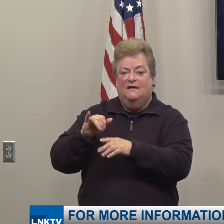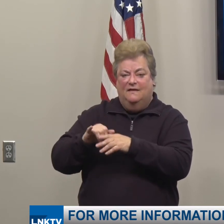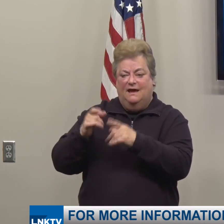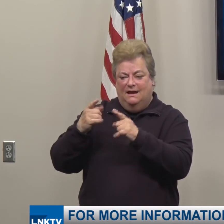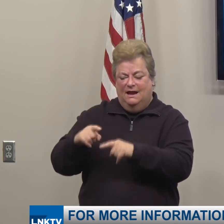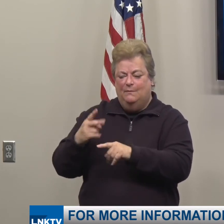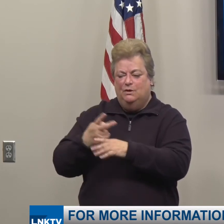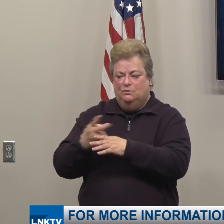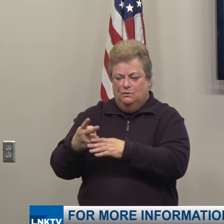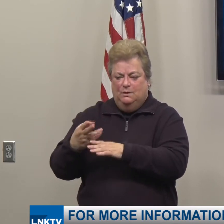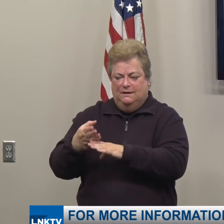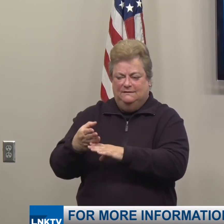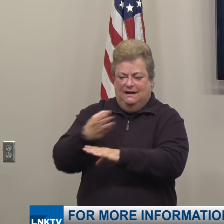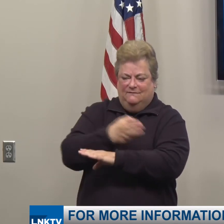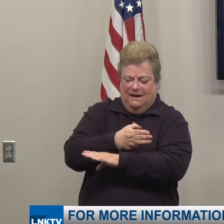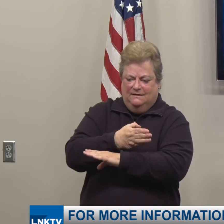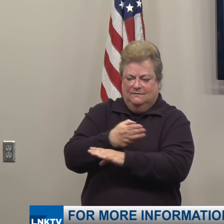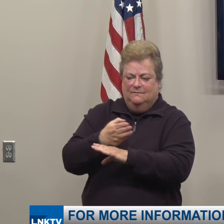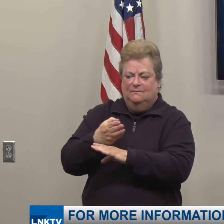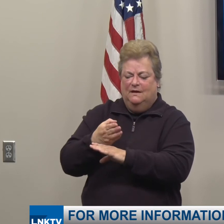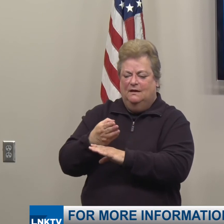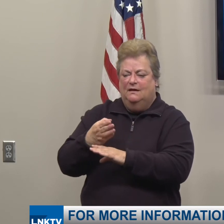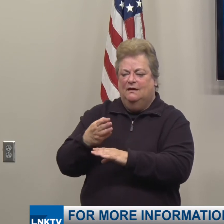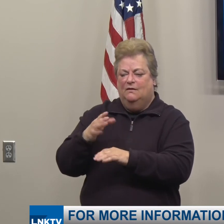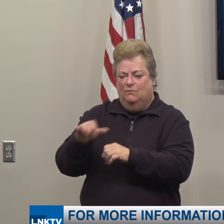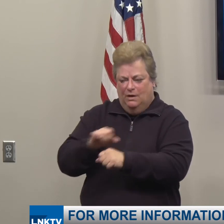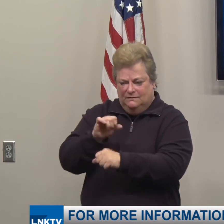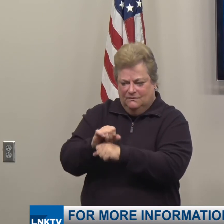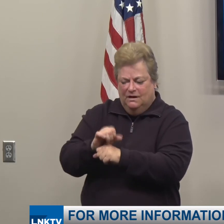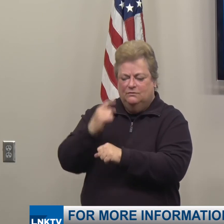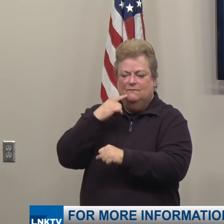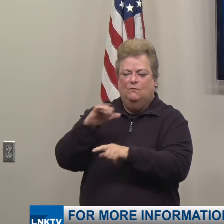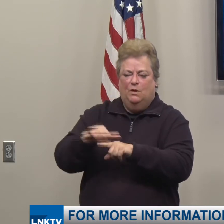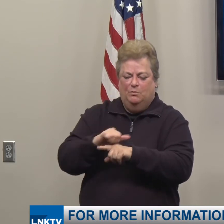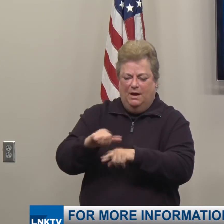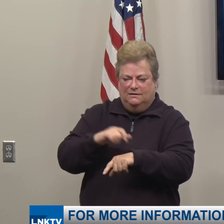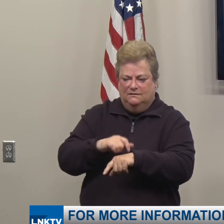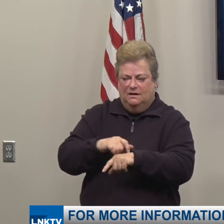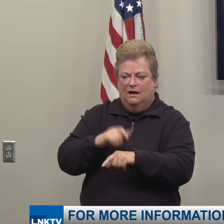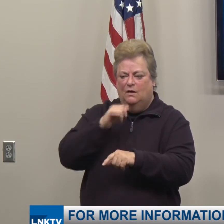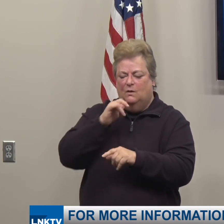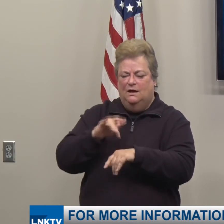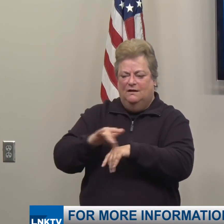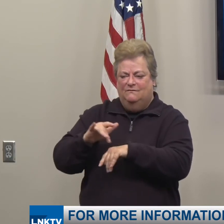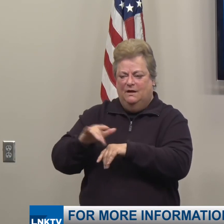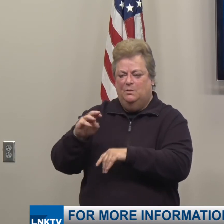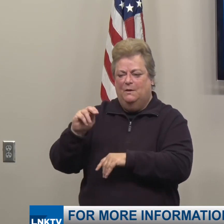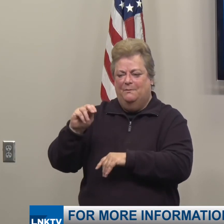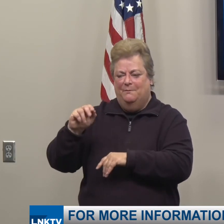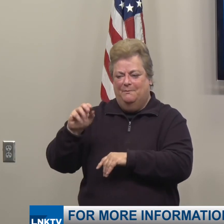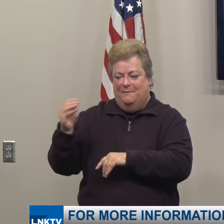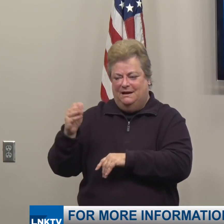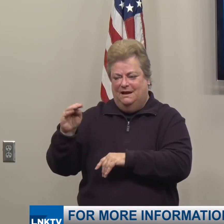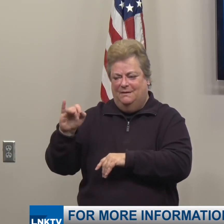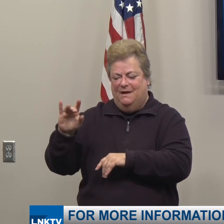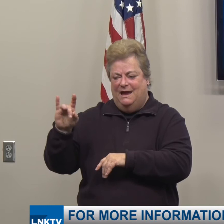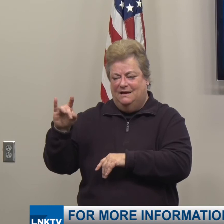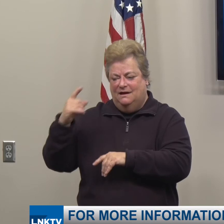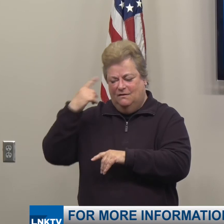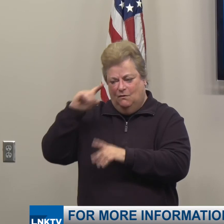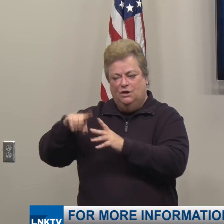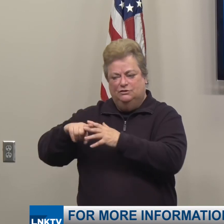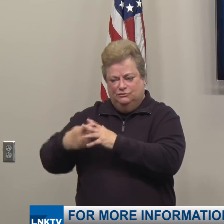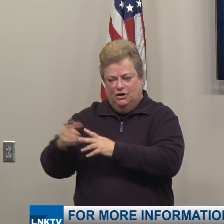of the desired date. Reservations for practice time will be available on Monday, May 18th for times on June